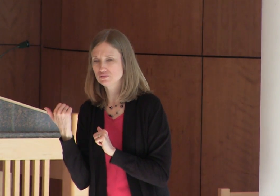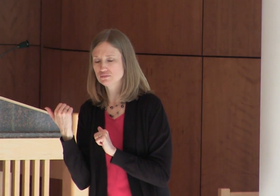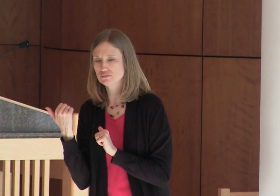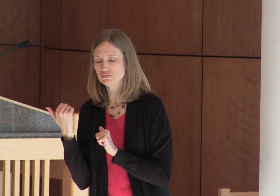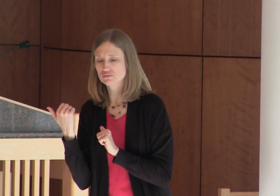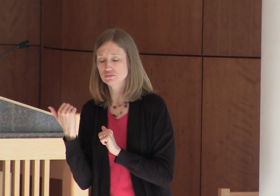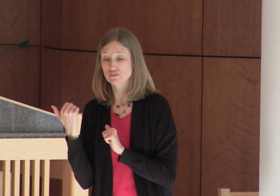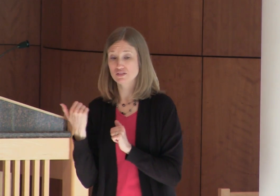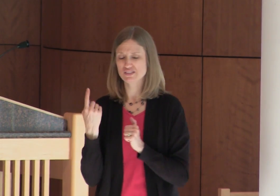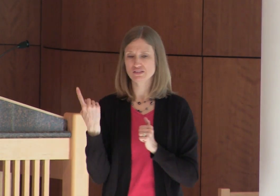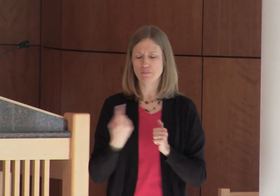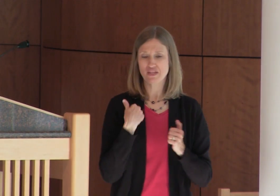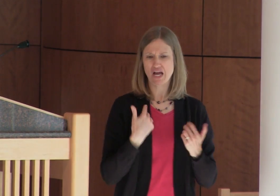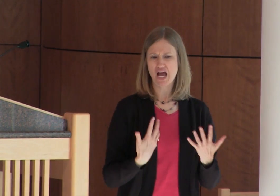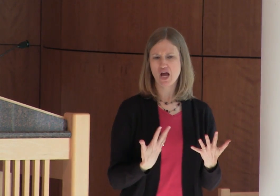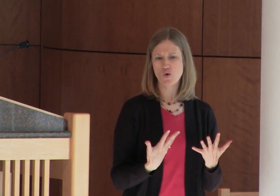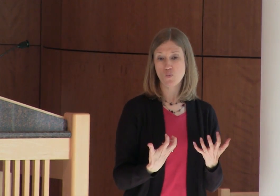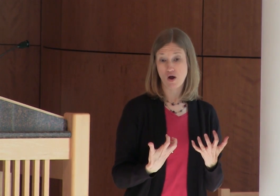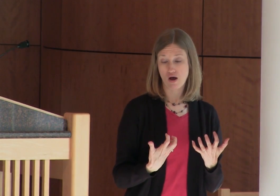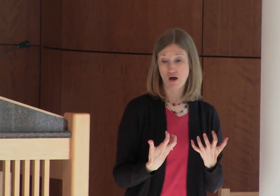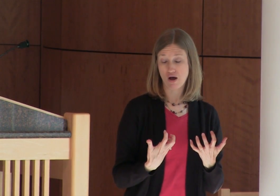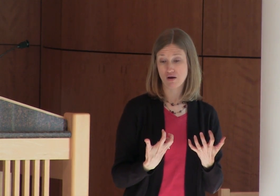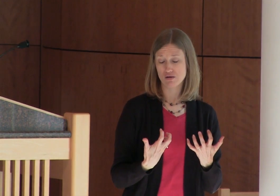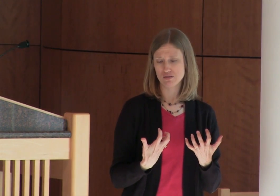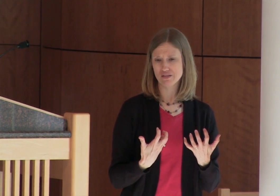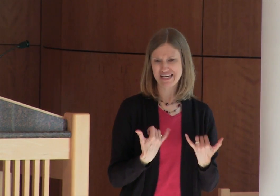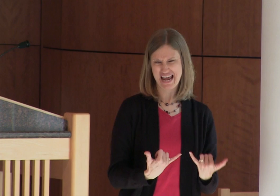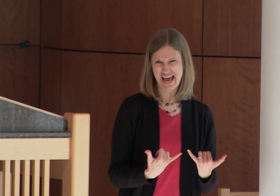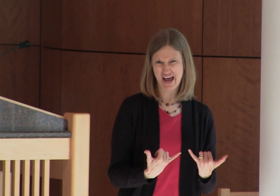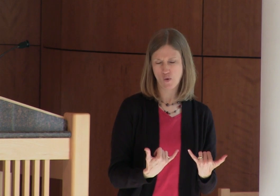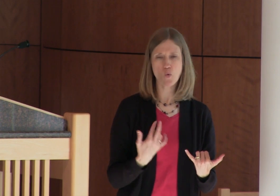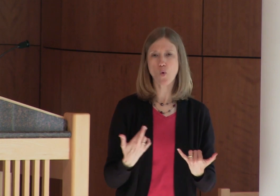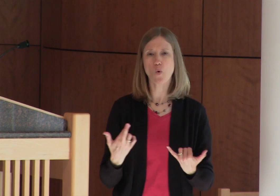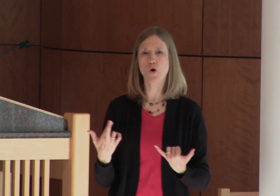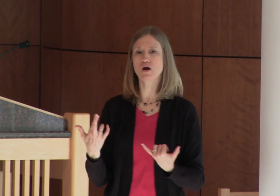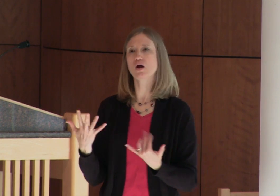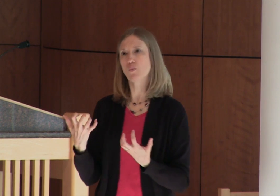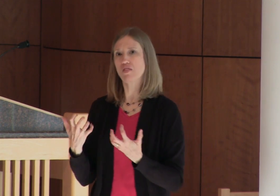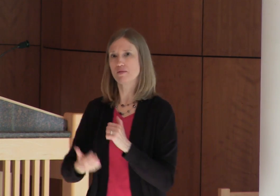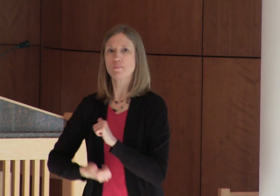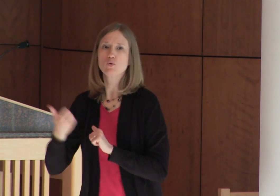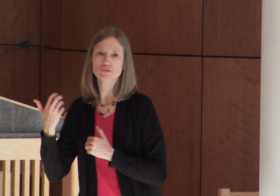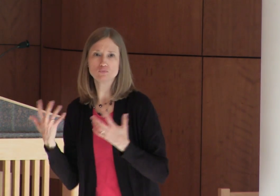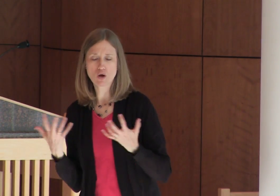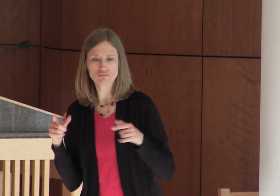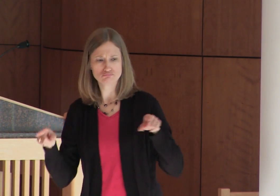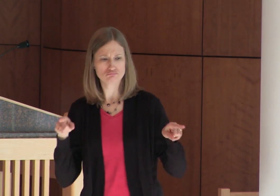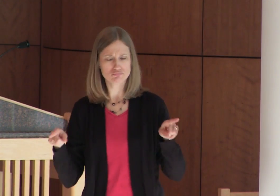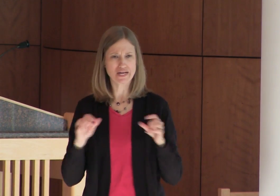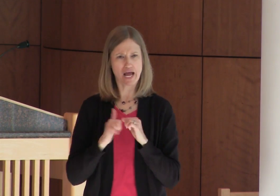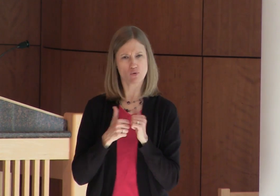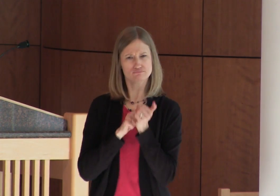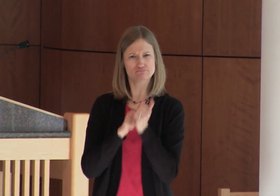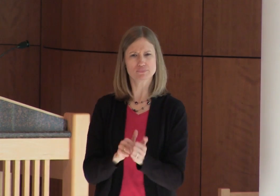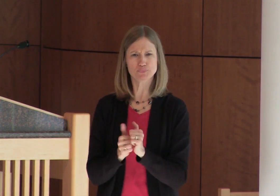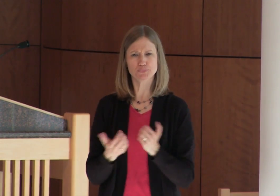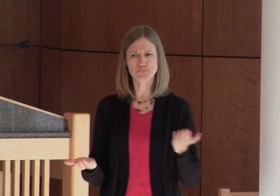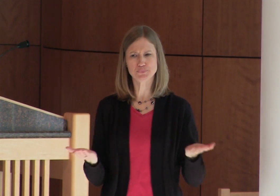what you want now and what you want most. And for me, that really sums up what it looks like to